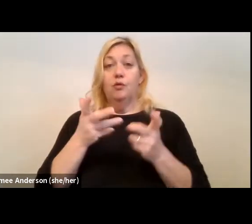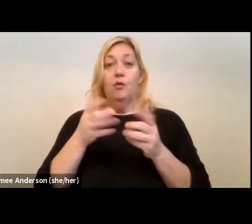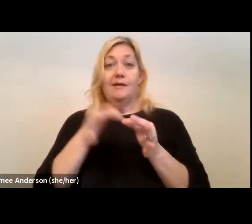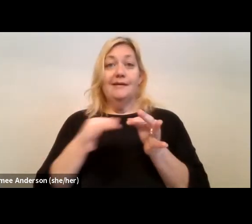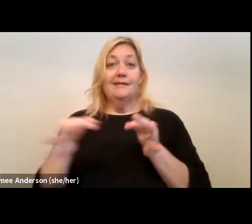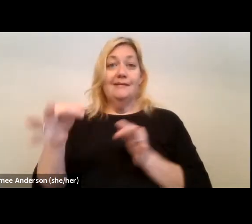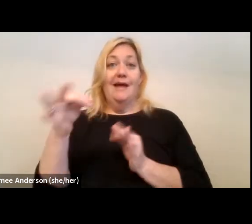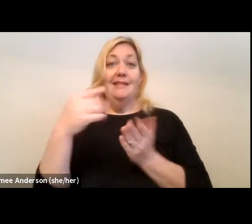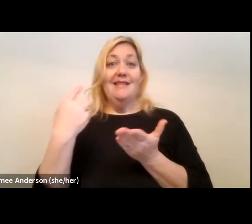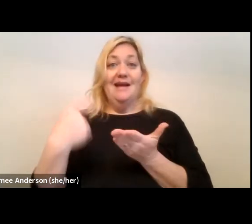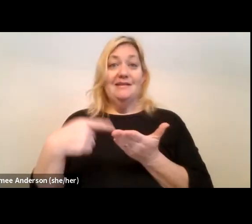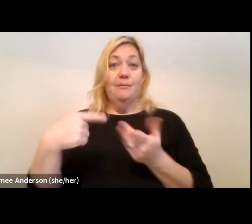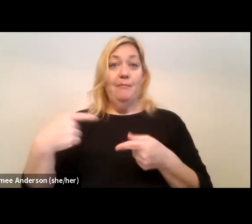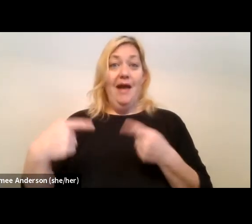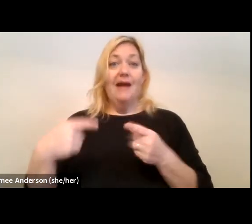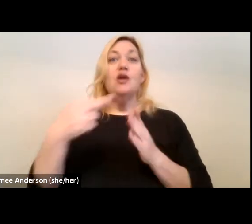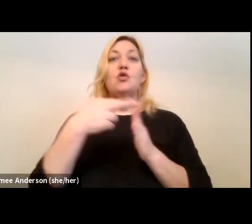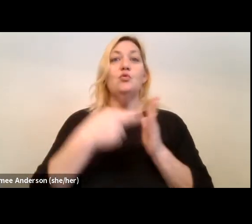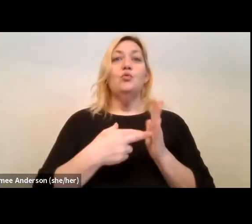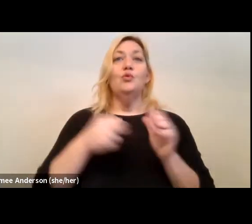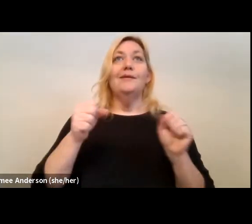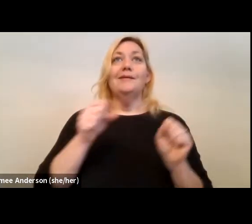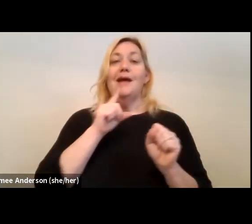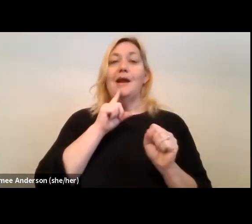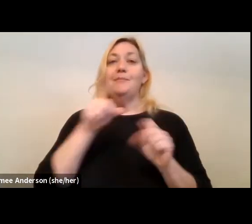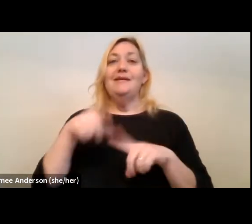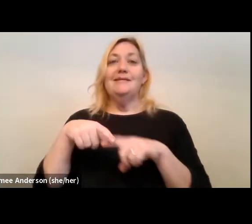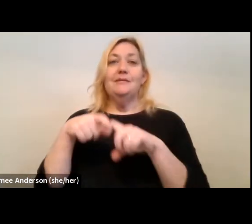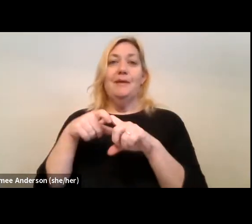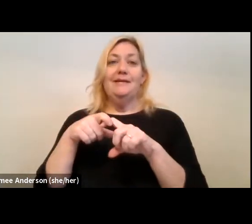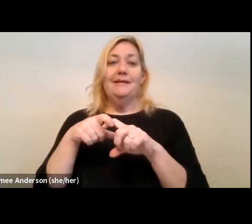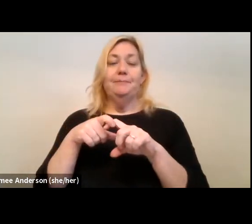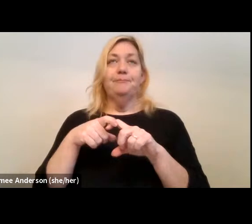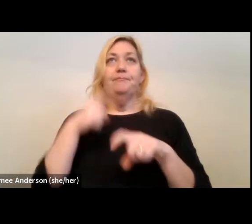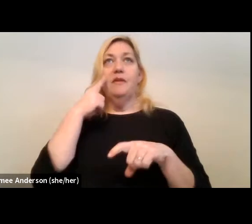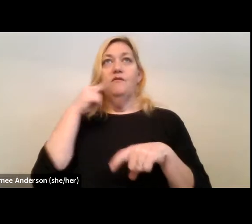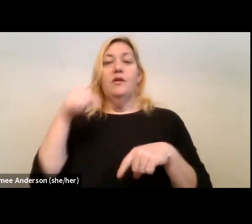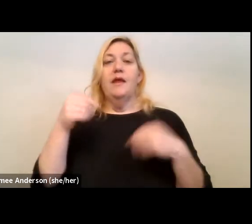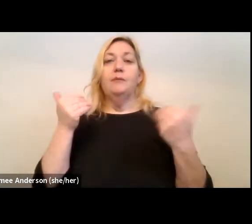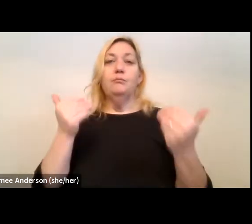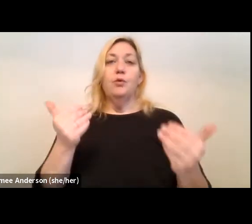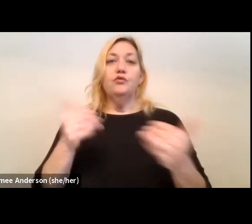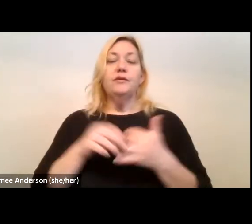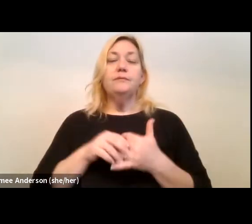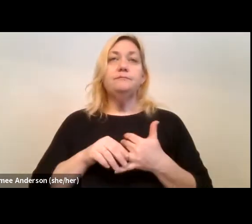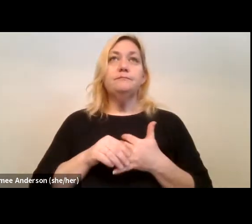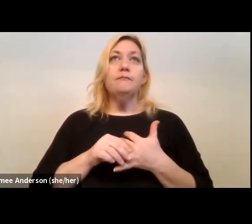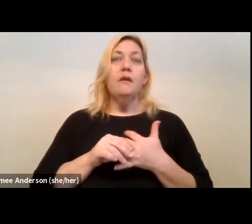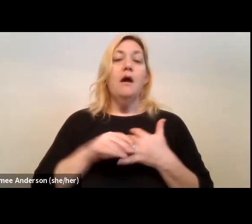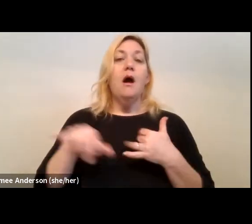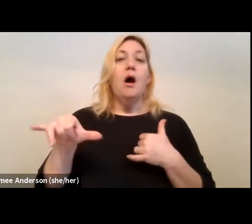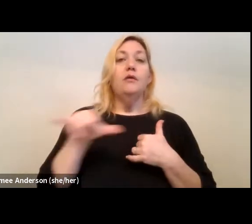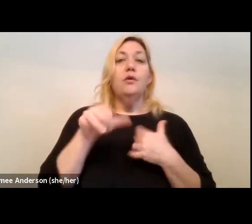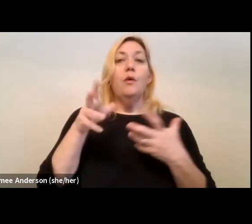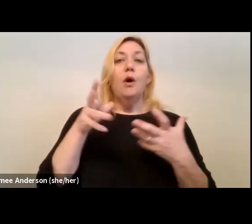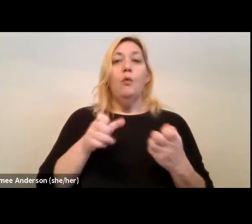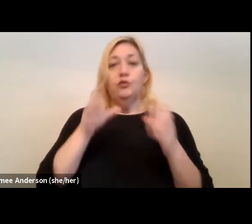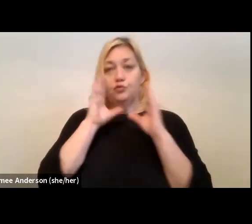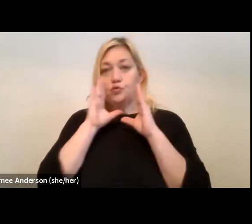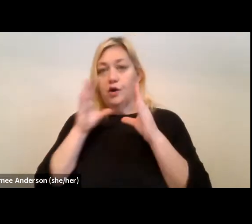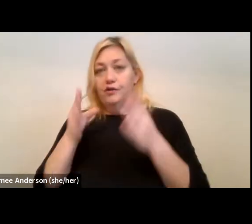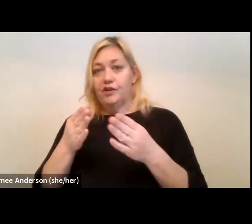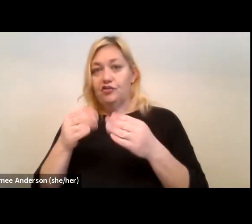on something, the rules could be suspended for that motion. Also, I want to draw your attention to